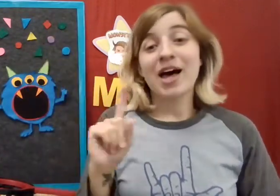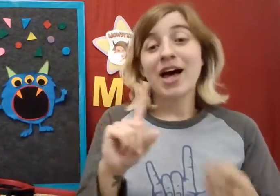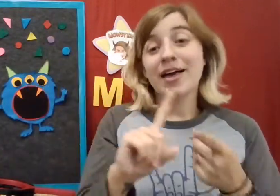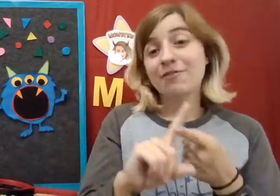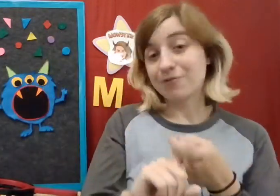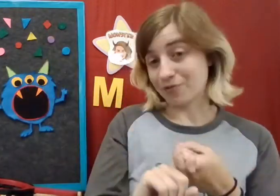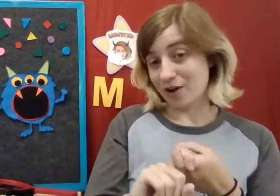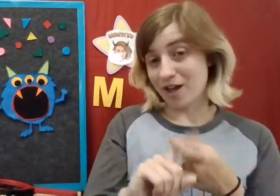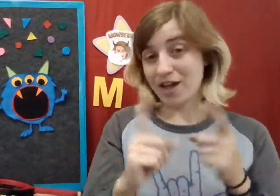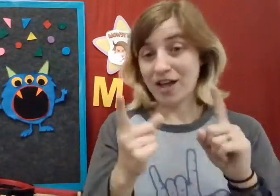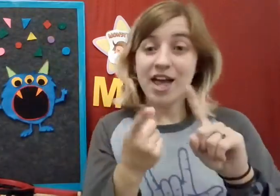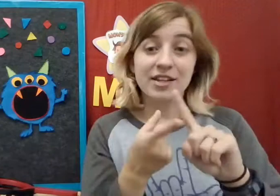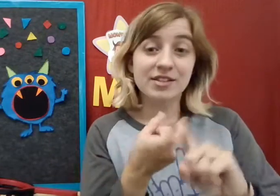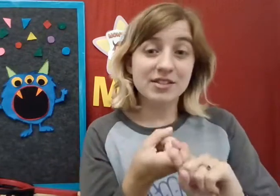Goodbye, friends.